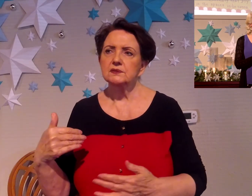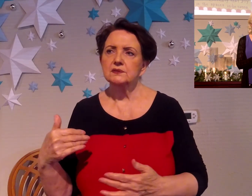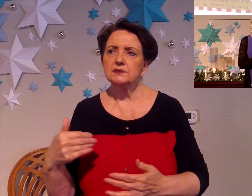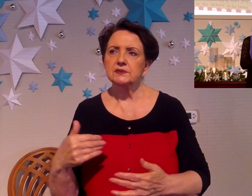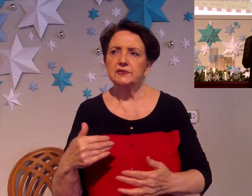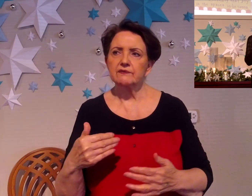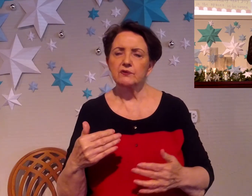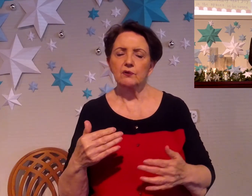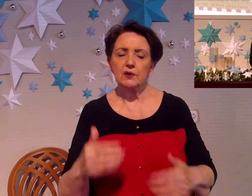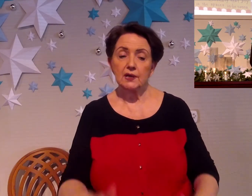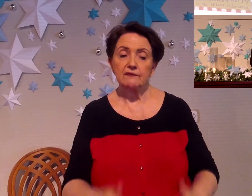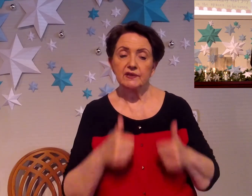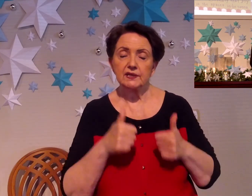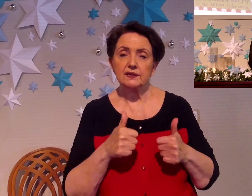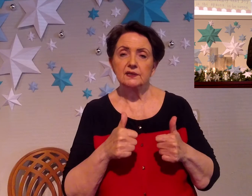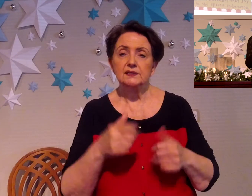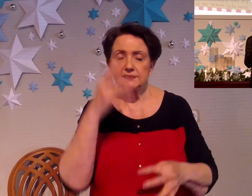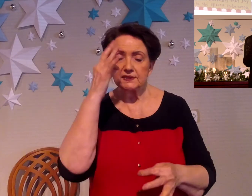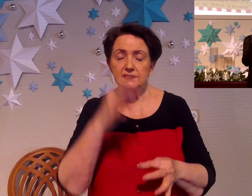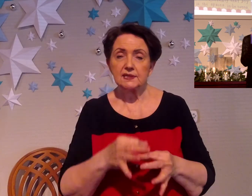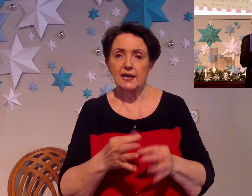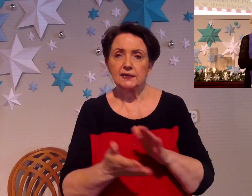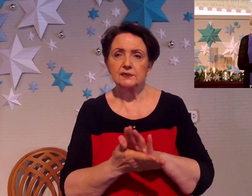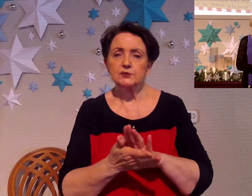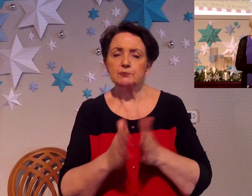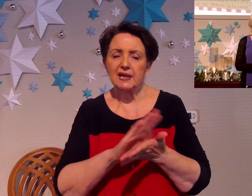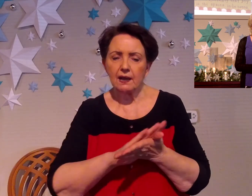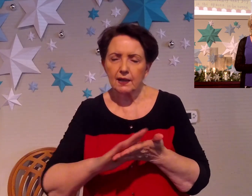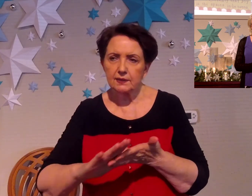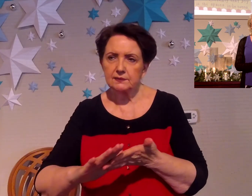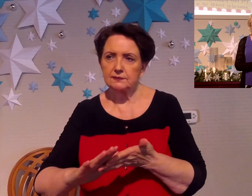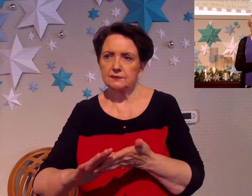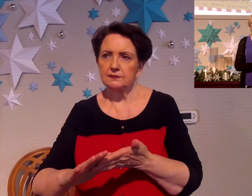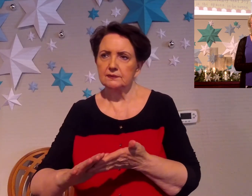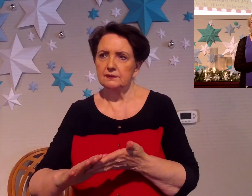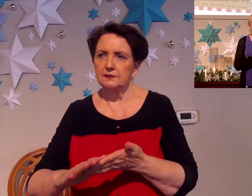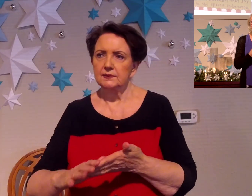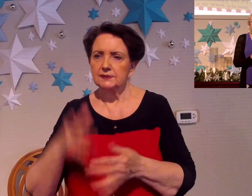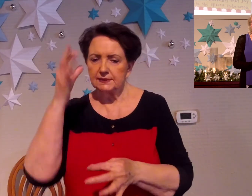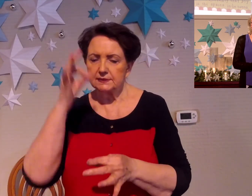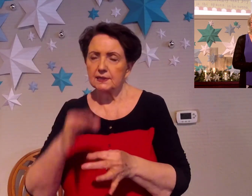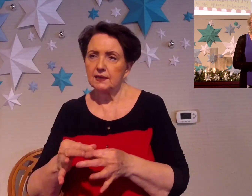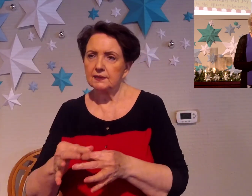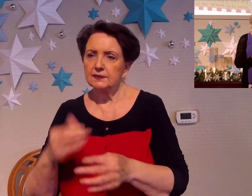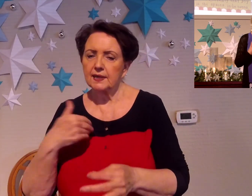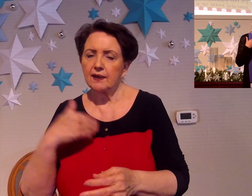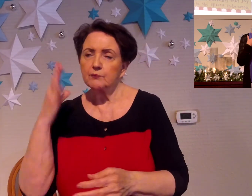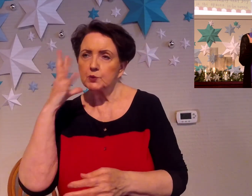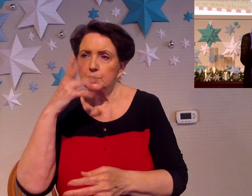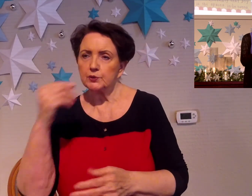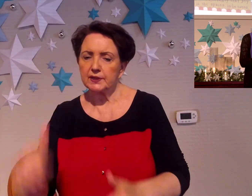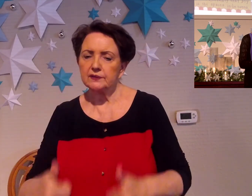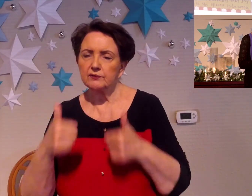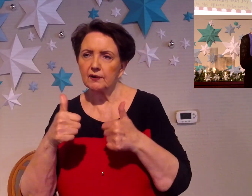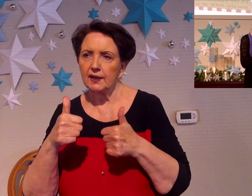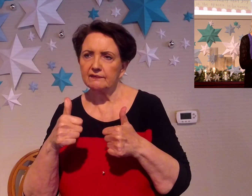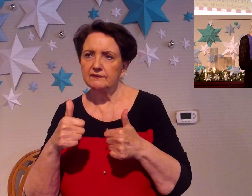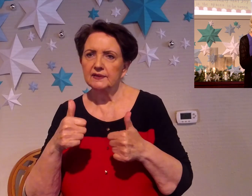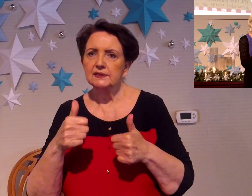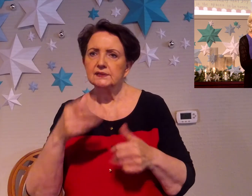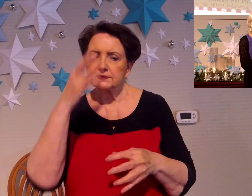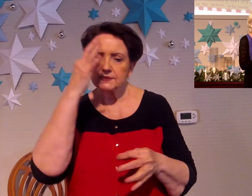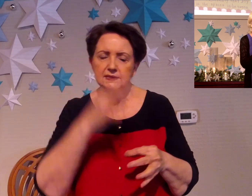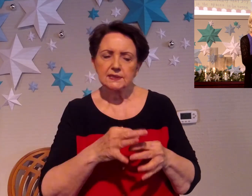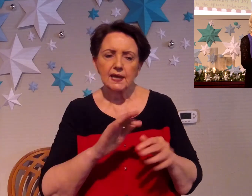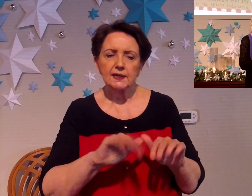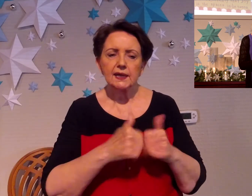intentionally living, deciding to be kind, deciding to have beauty in our lives, deciding how